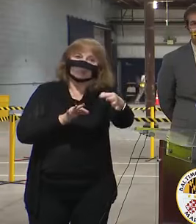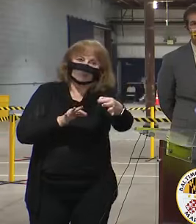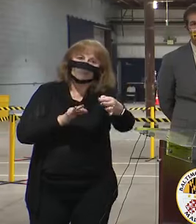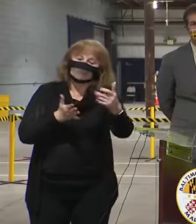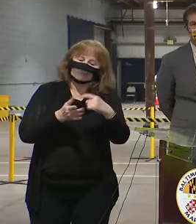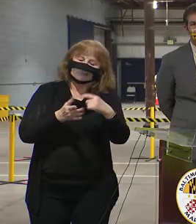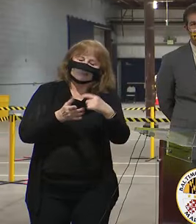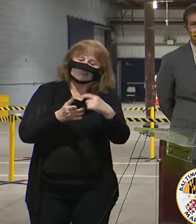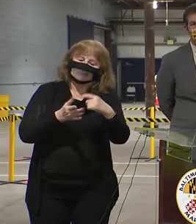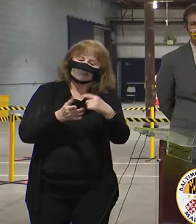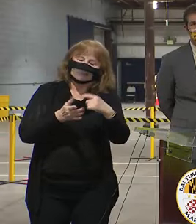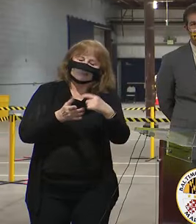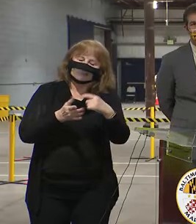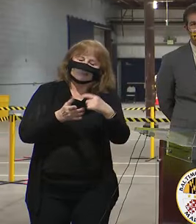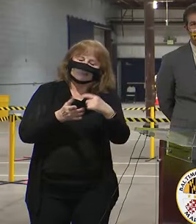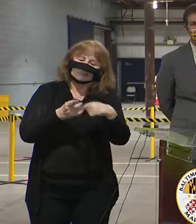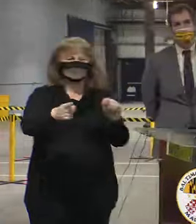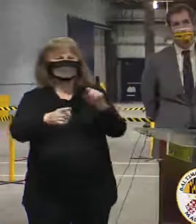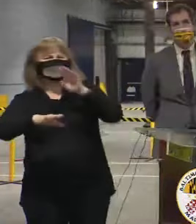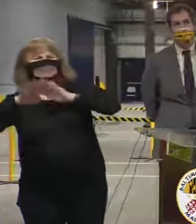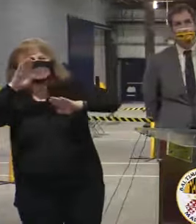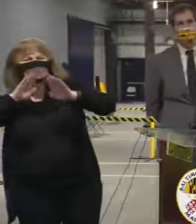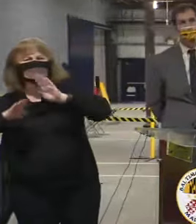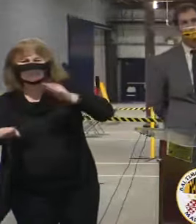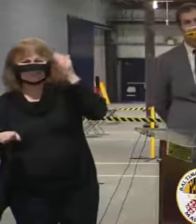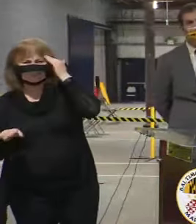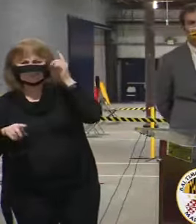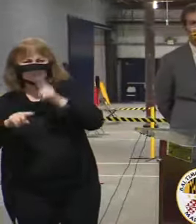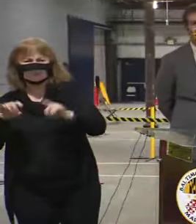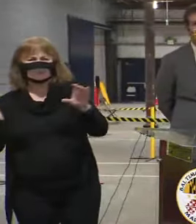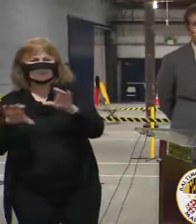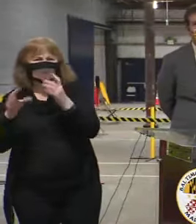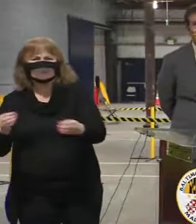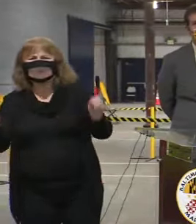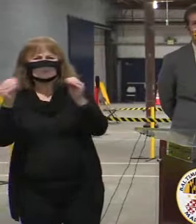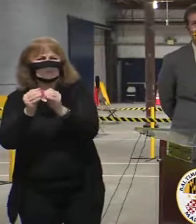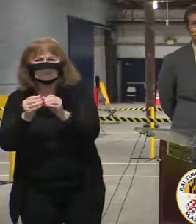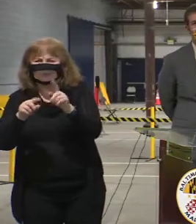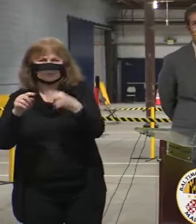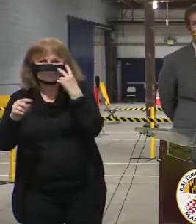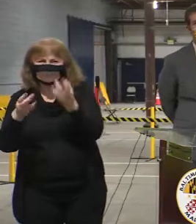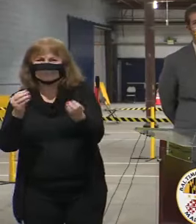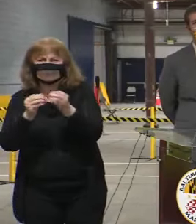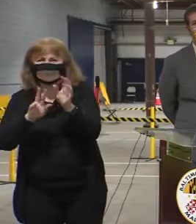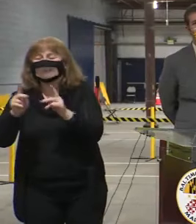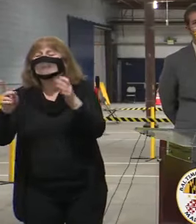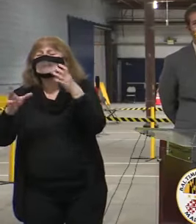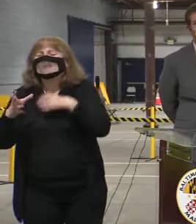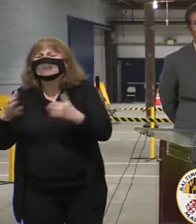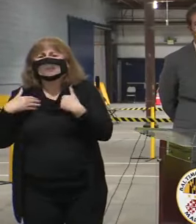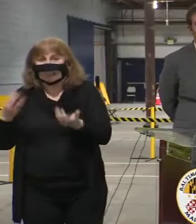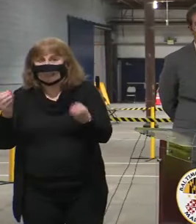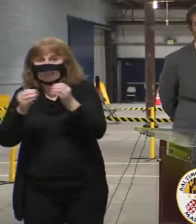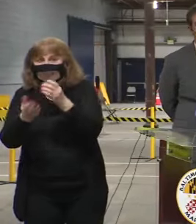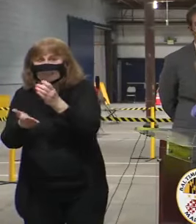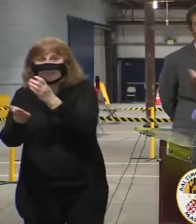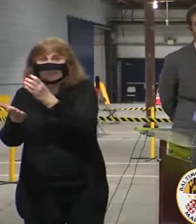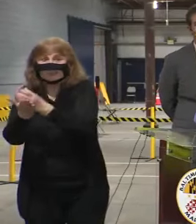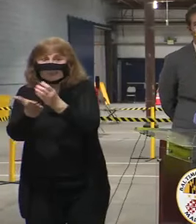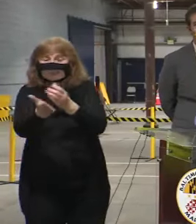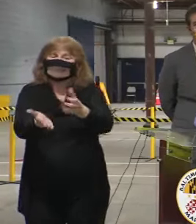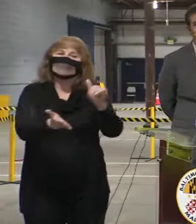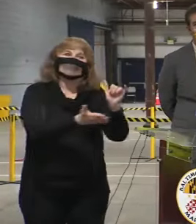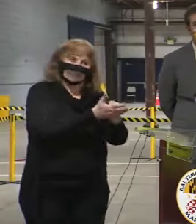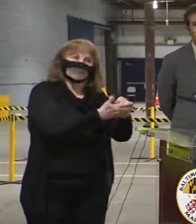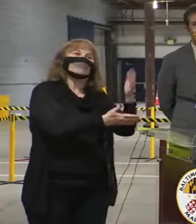we're supposed to find out. Is it frustrating to know that you could be doing more and vaccinating more people if you had more doses available? Well, that's the